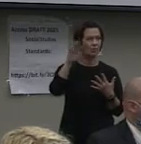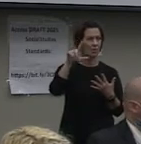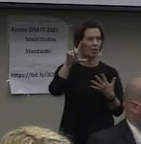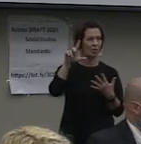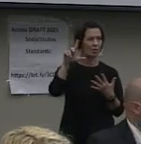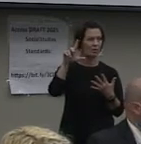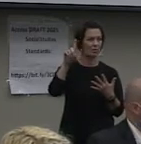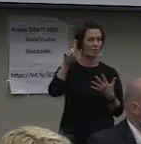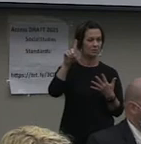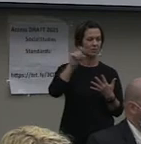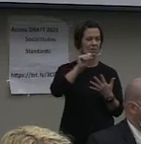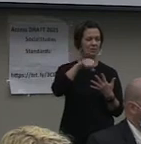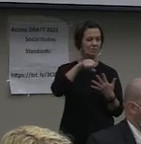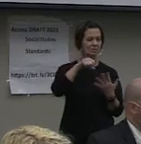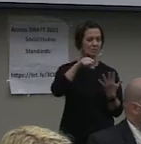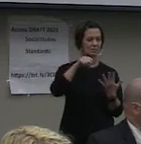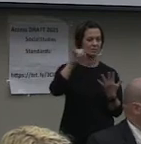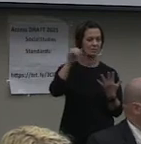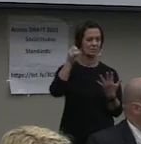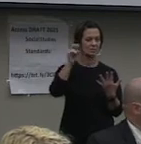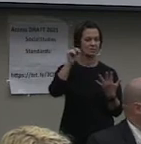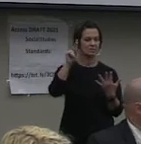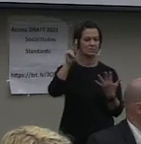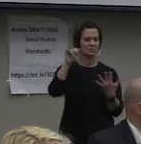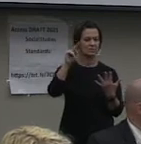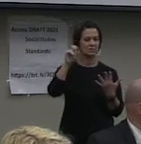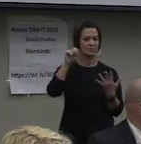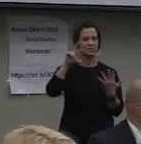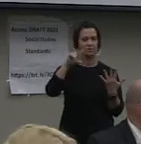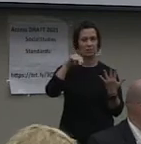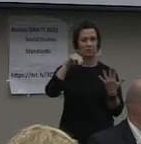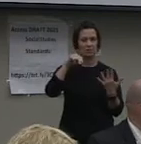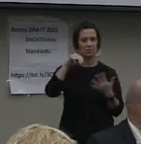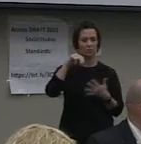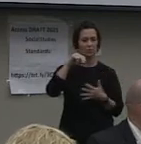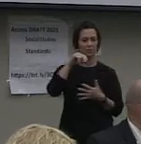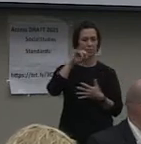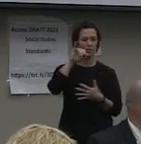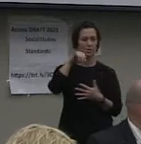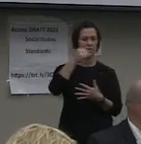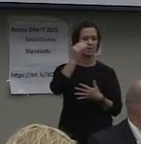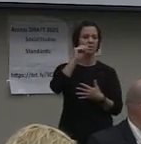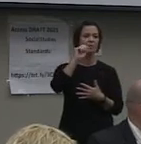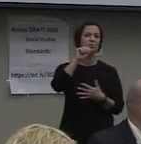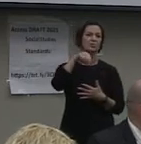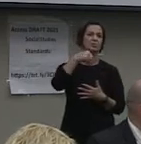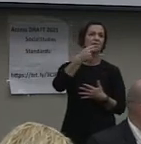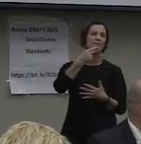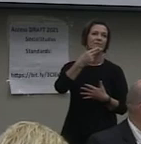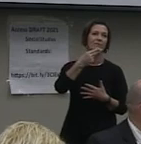votes yes. Woody Jenkins. No. Woody Jenkins votes no. Kayla Joseph.